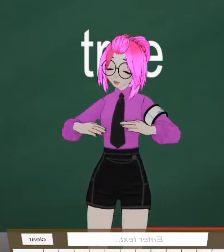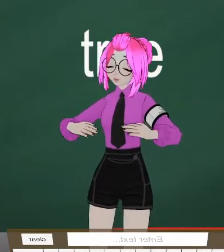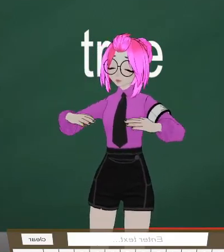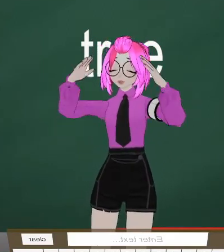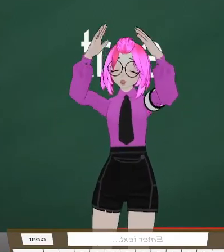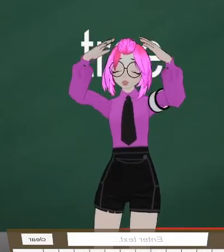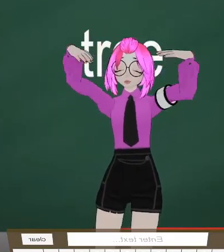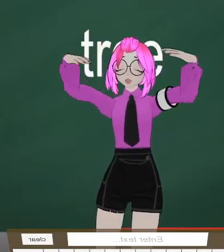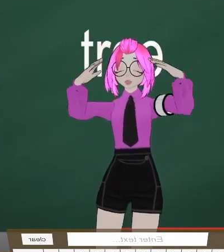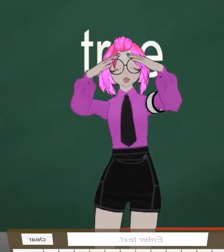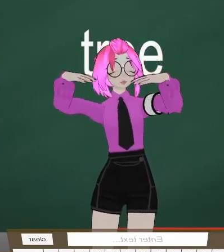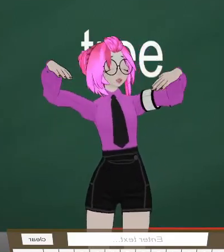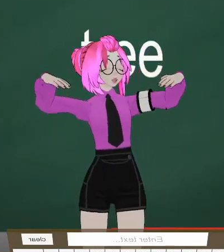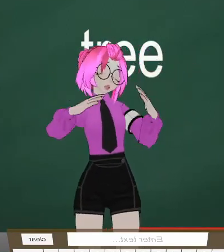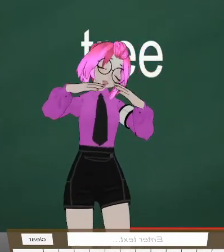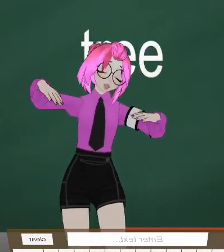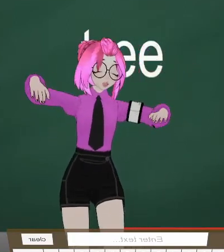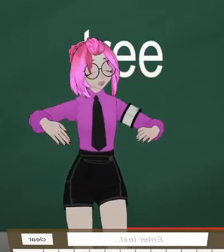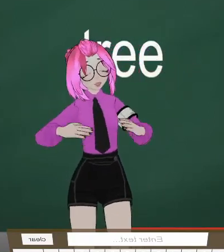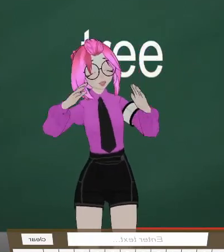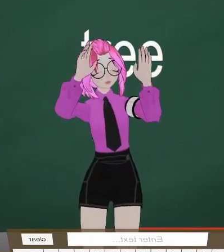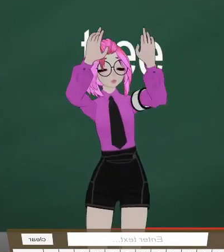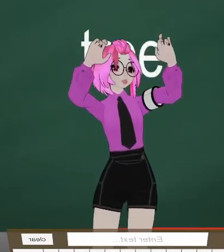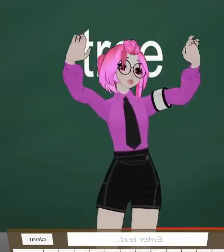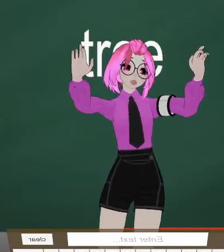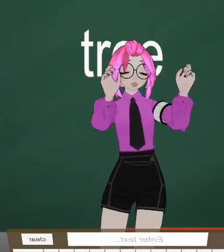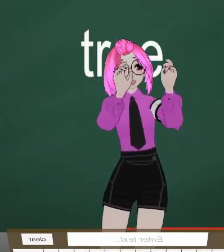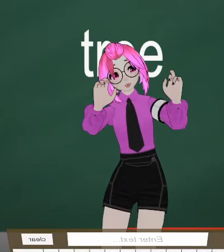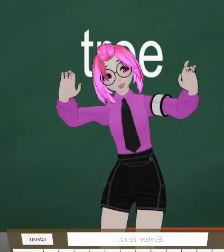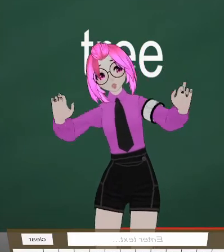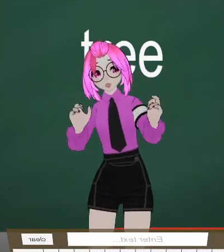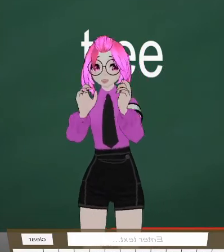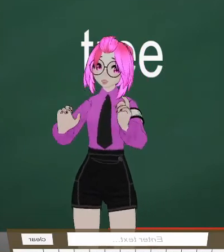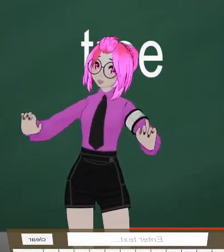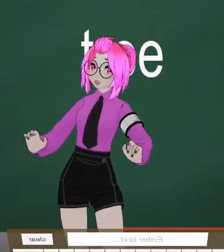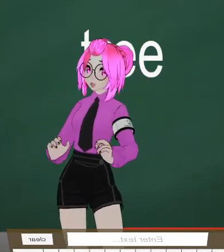that's a little bit more of a kitty or childish sign also seeing some people do this with sea hands